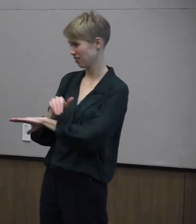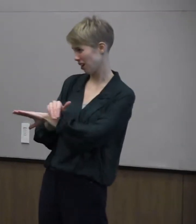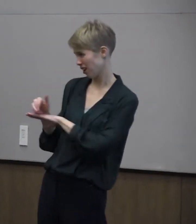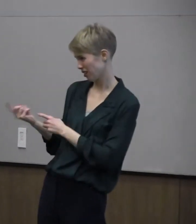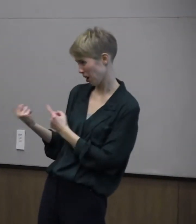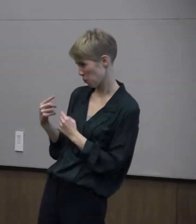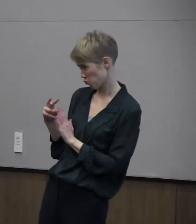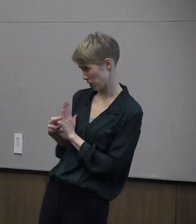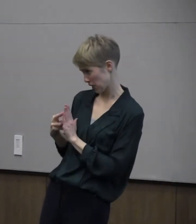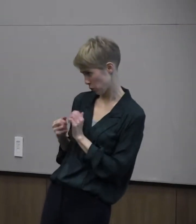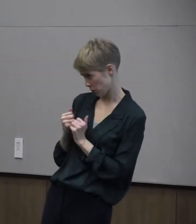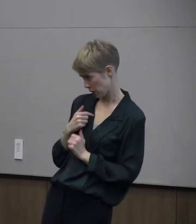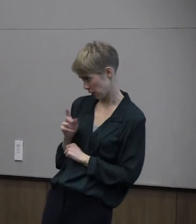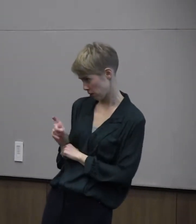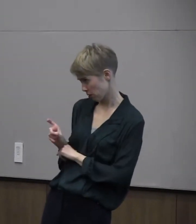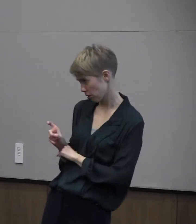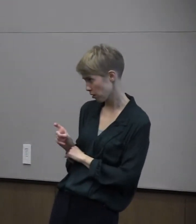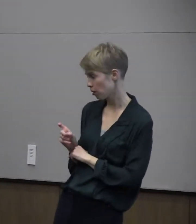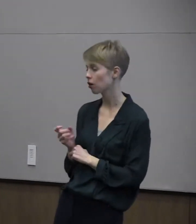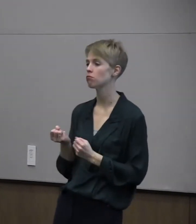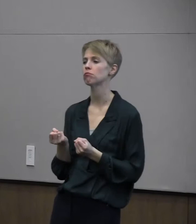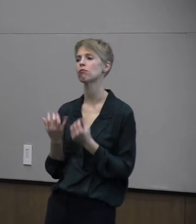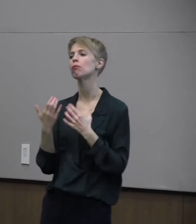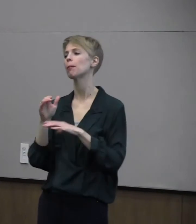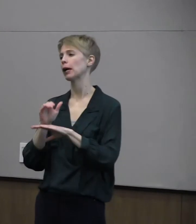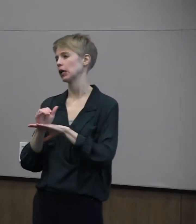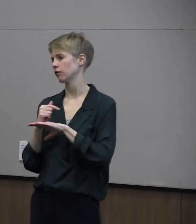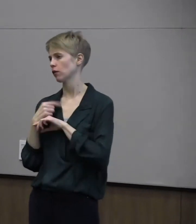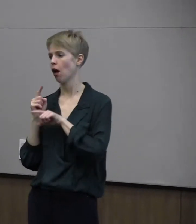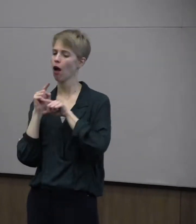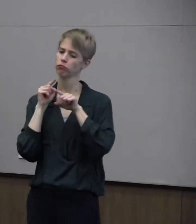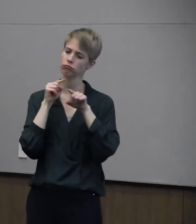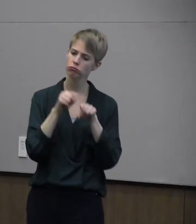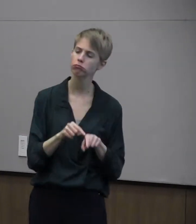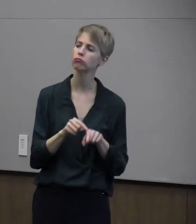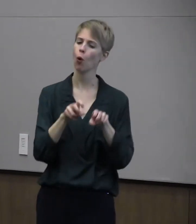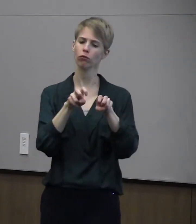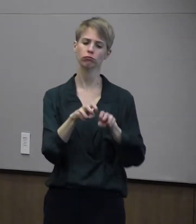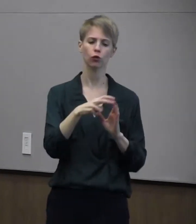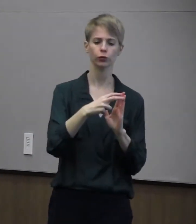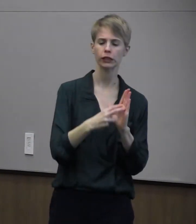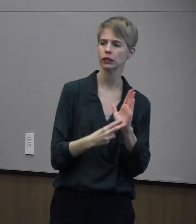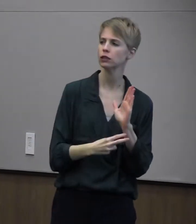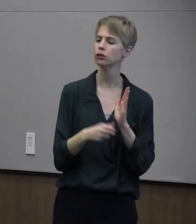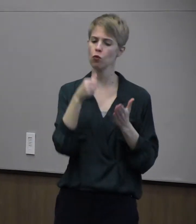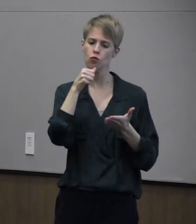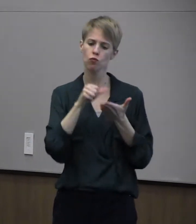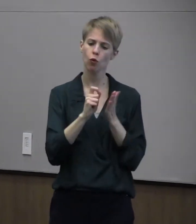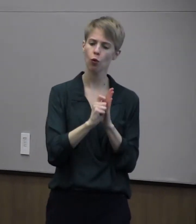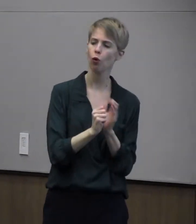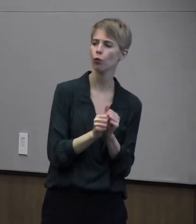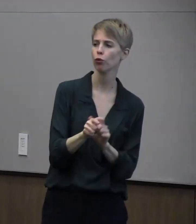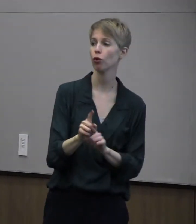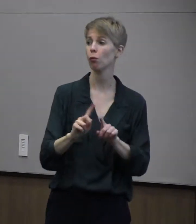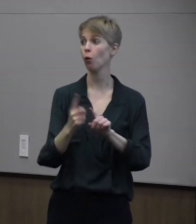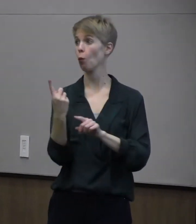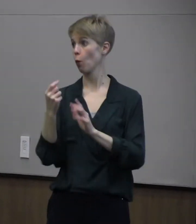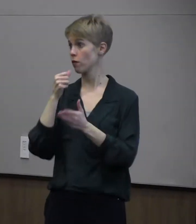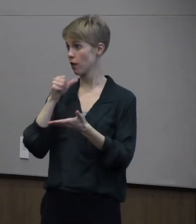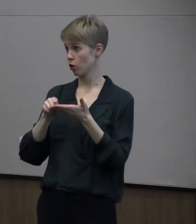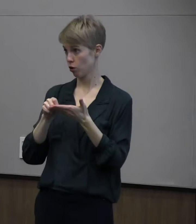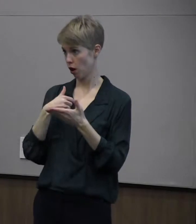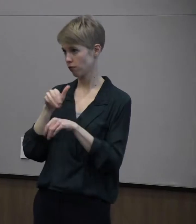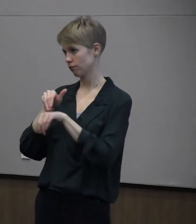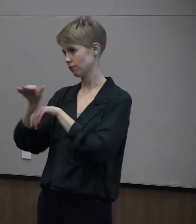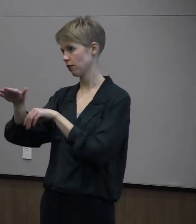and read to me?" For many evenings, I read to her and wrote letters for her. But one letter, Governor Ferris, I sent